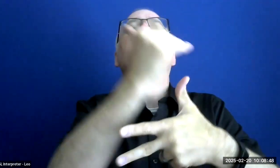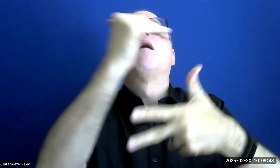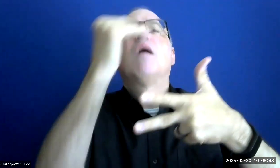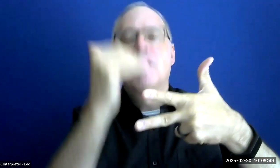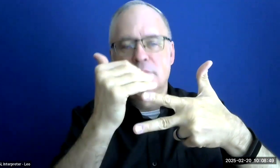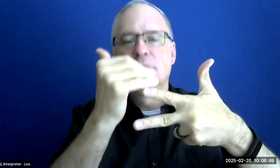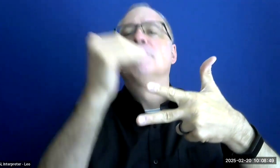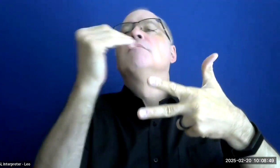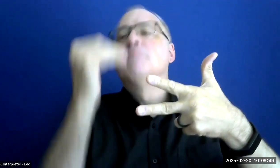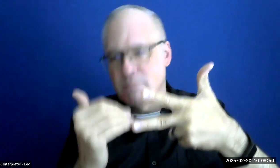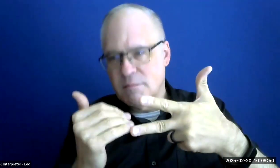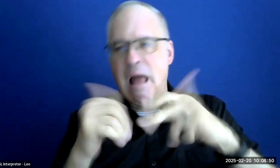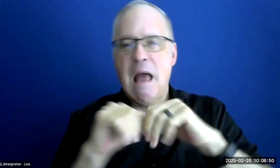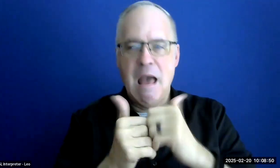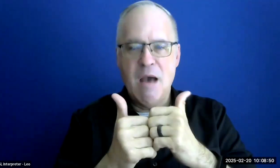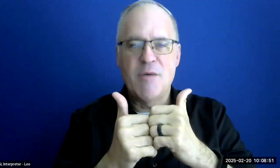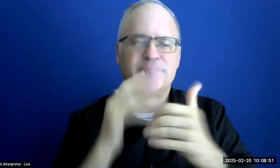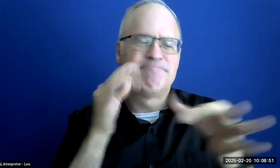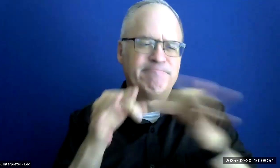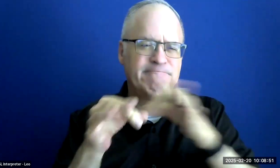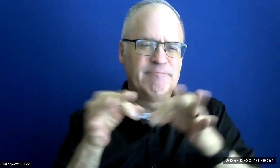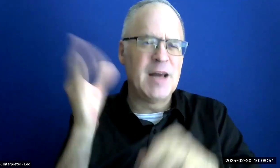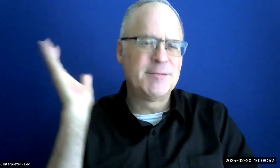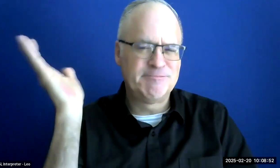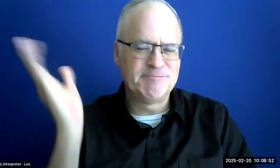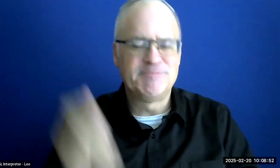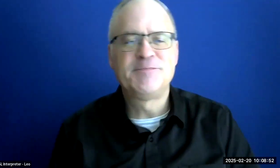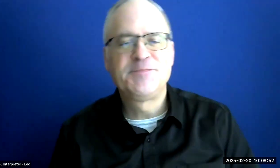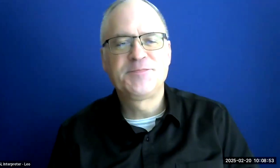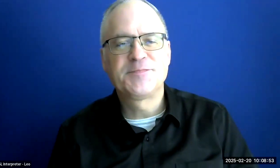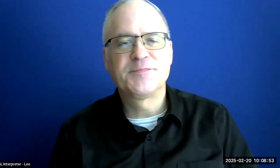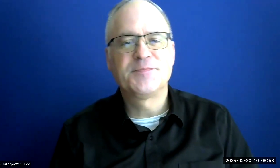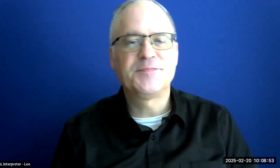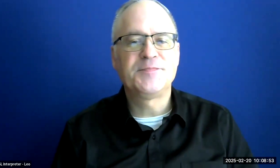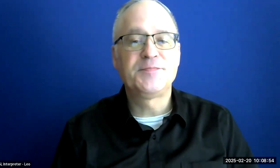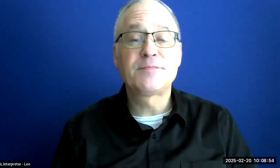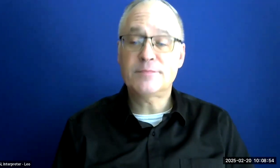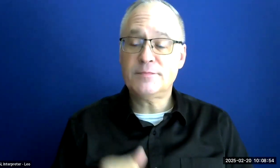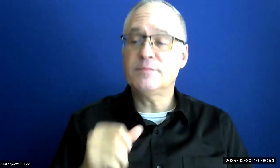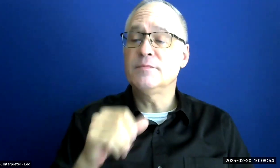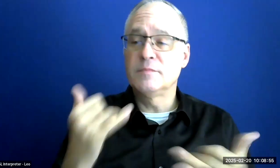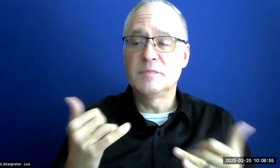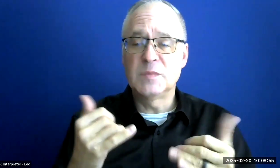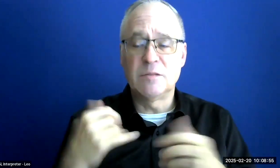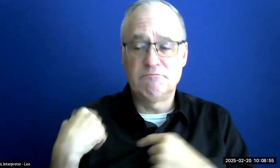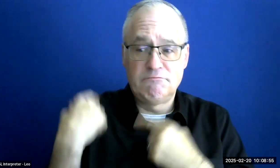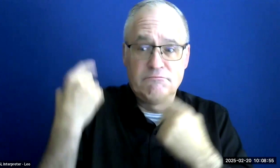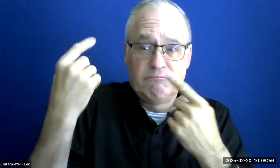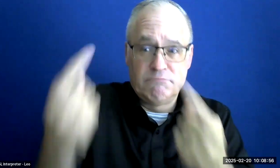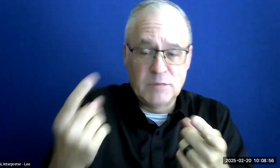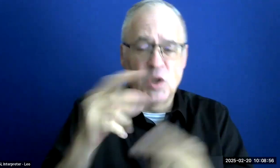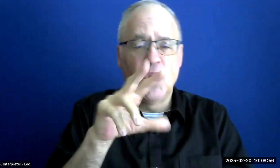where God is calling us to go. Where we are now as a church is U.S.-centric in many